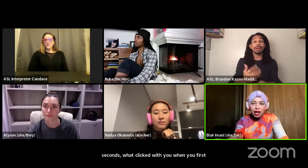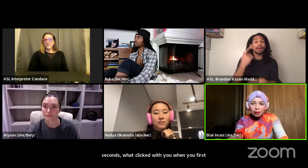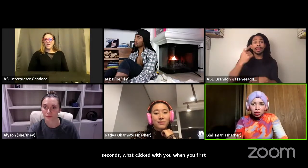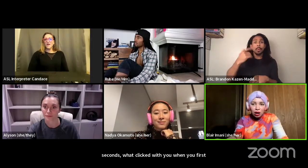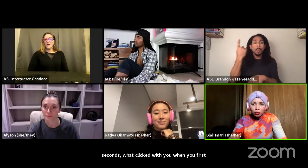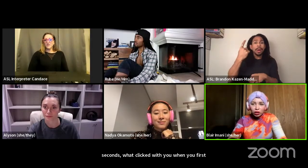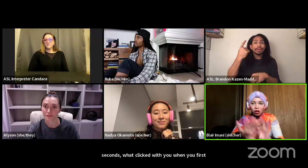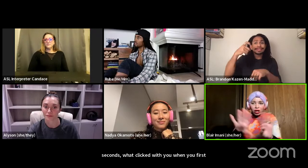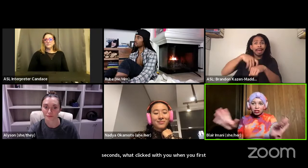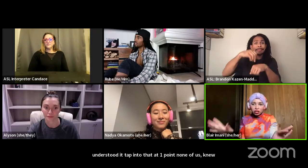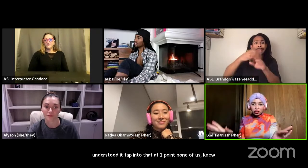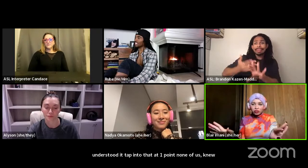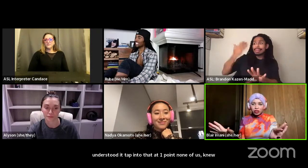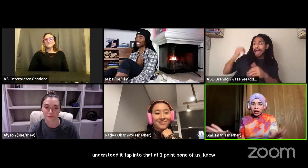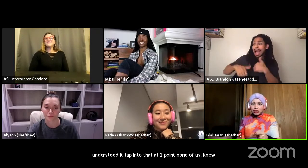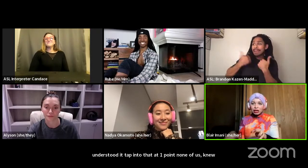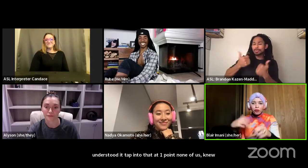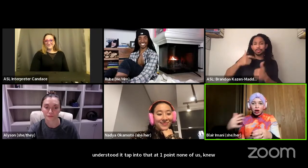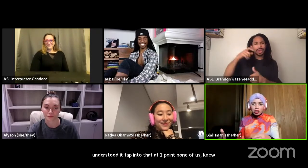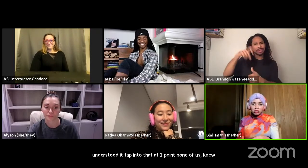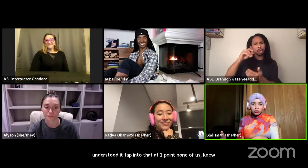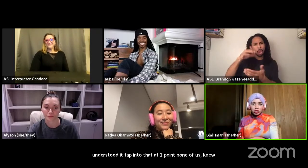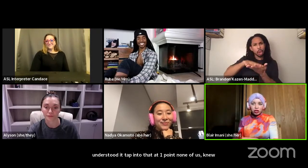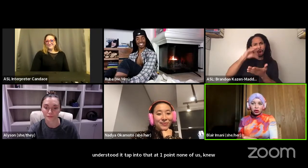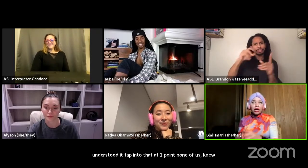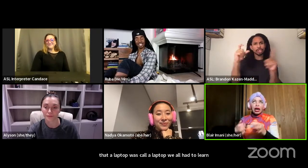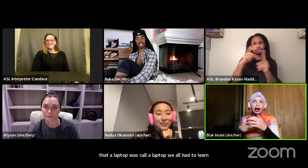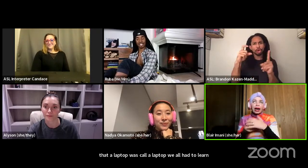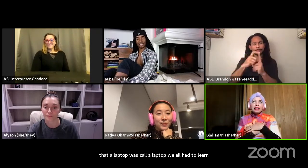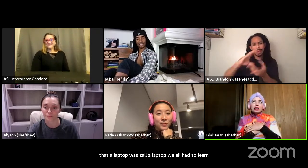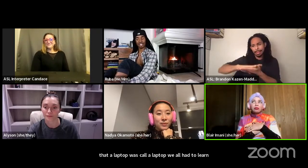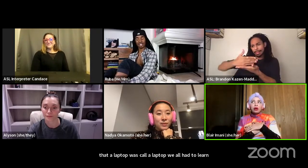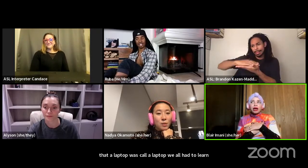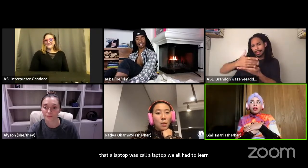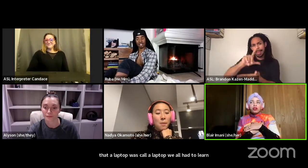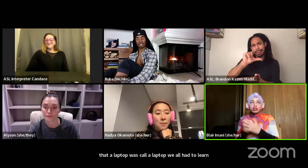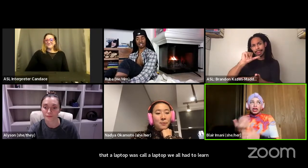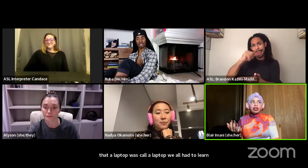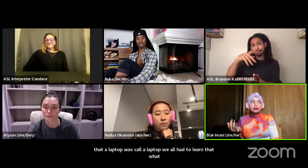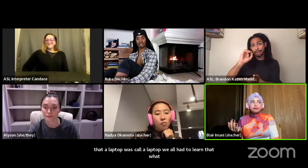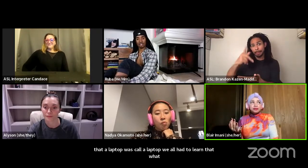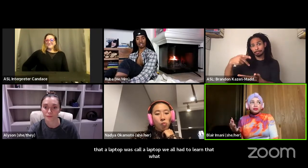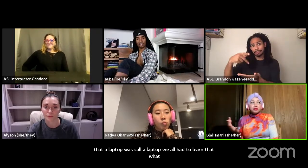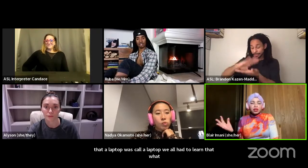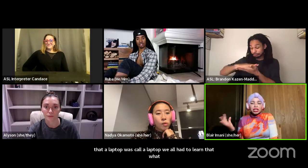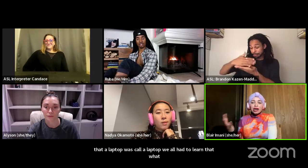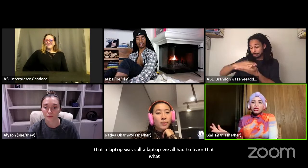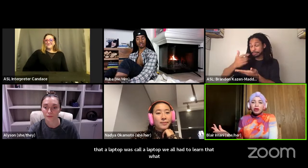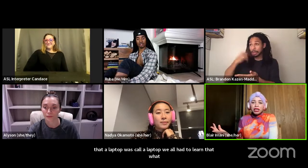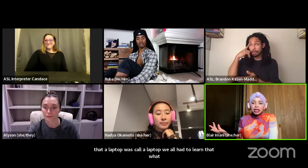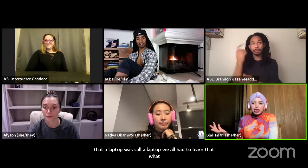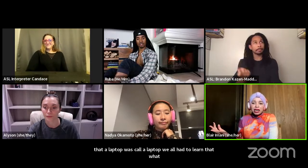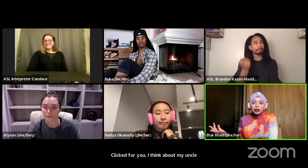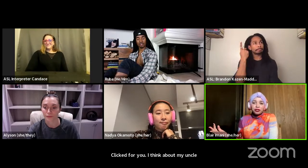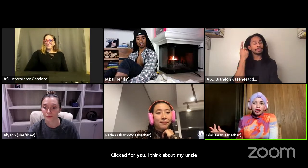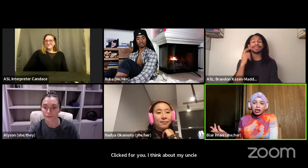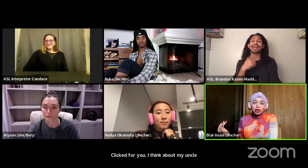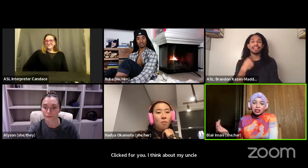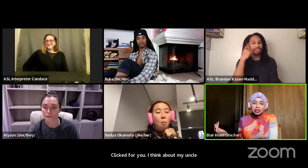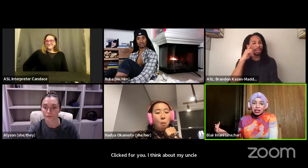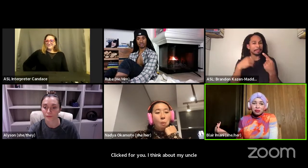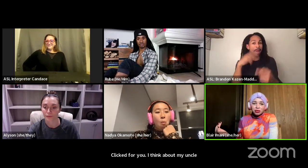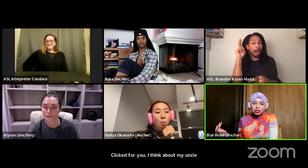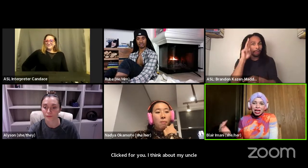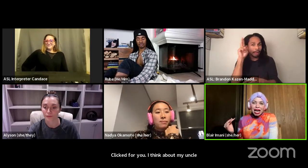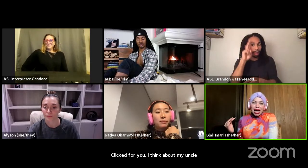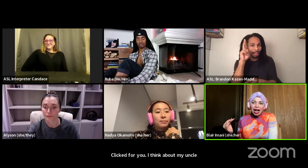was called a laptop. We all had to learn that. What clicked for you? I think about my Uncle Darren. I was making a character for